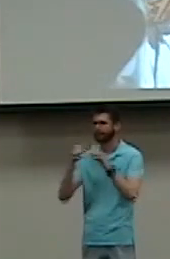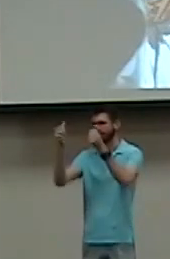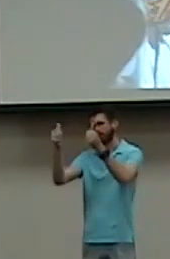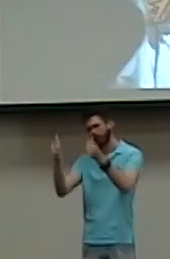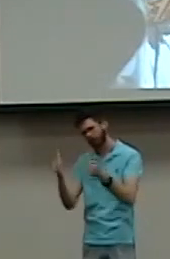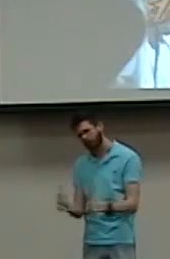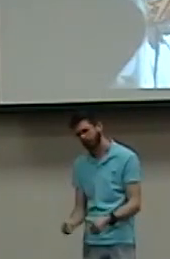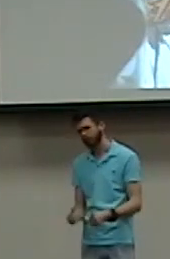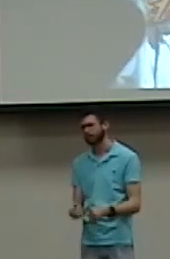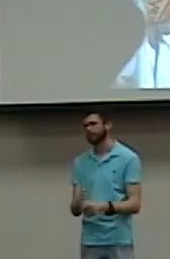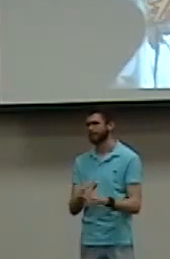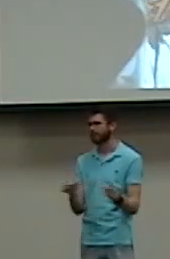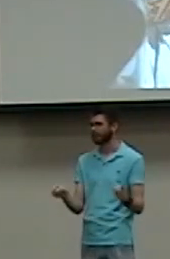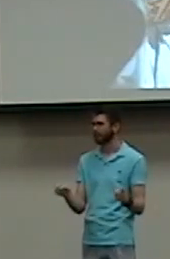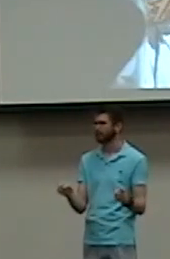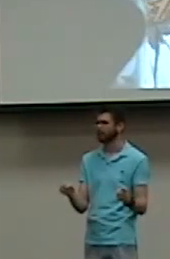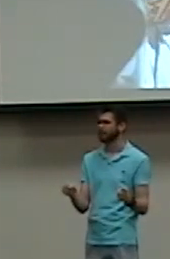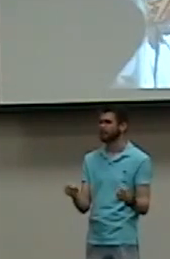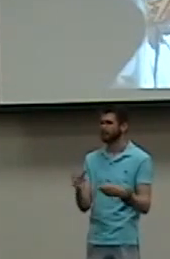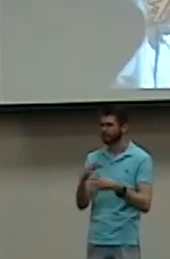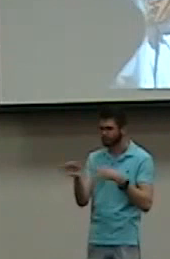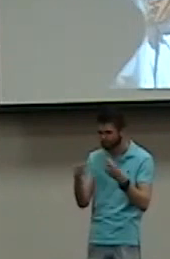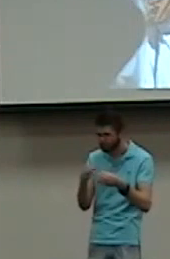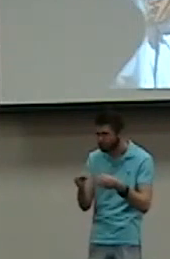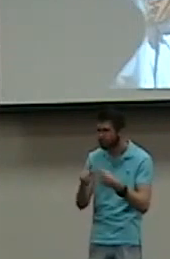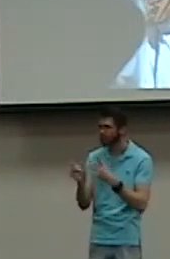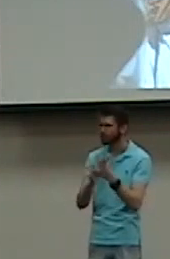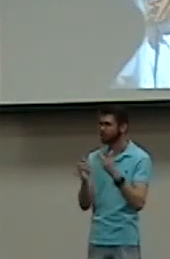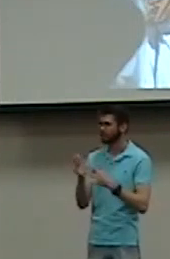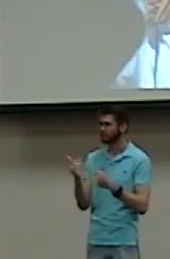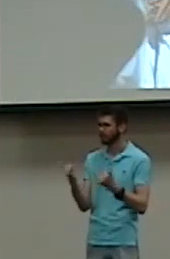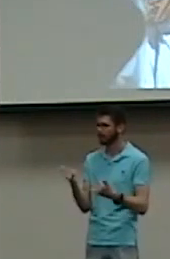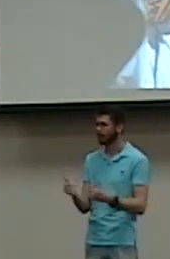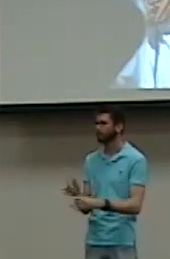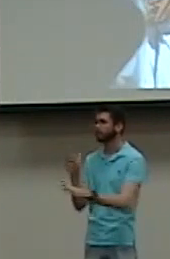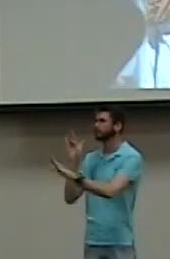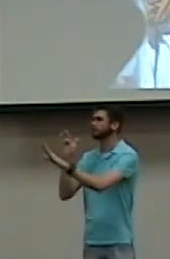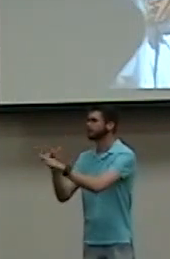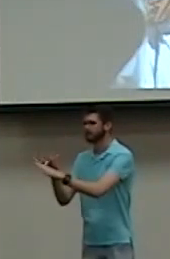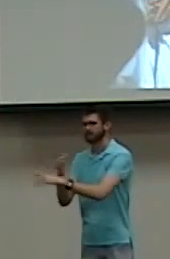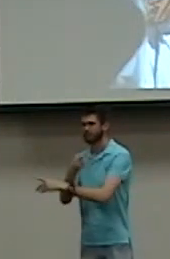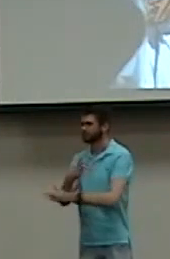And then she tells how she has touched him and she is now healed.